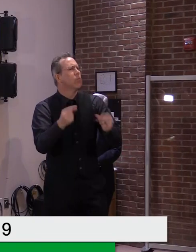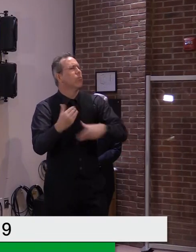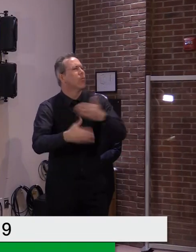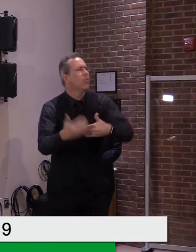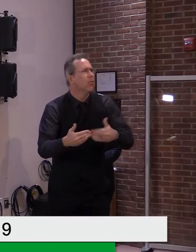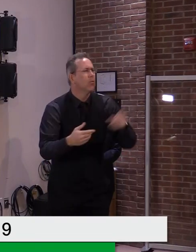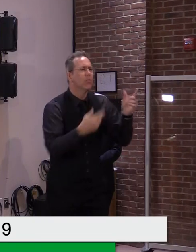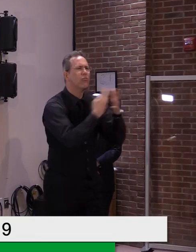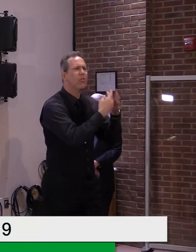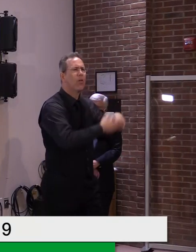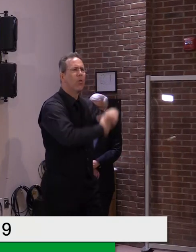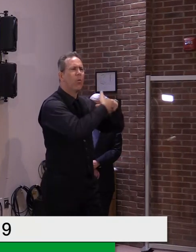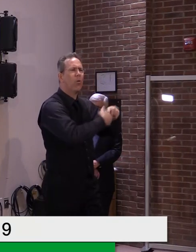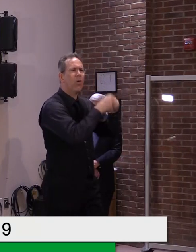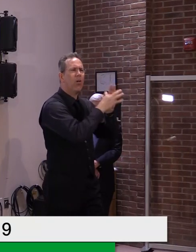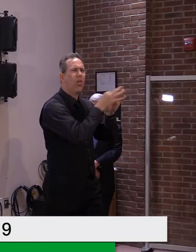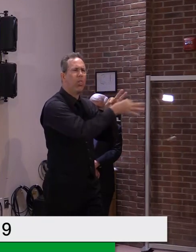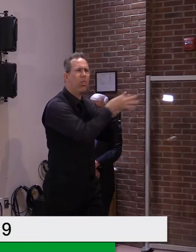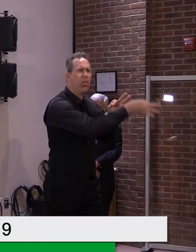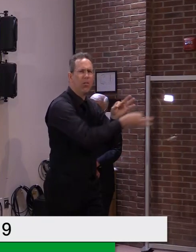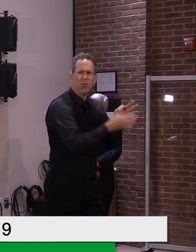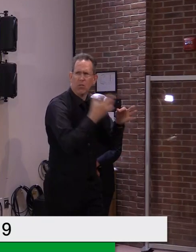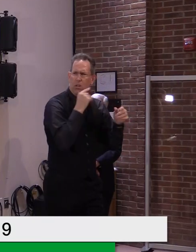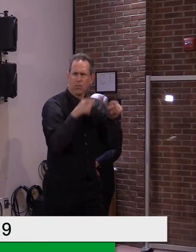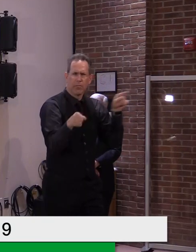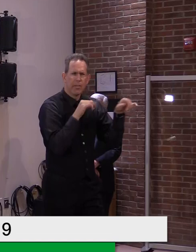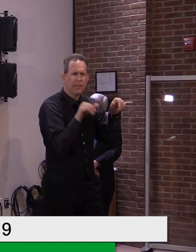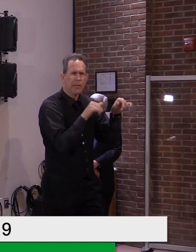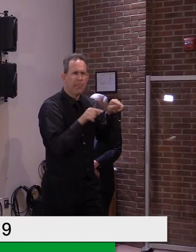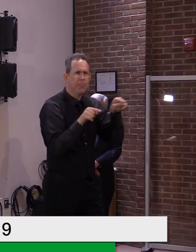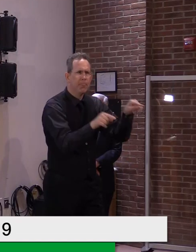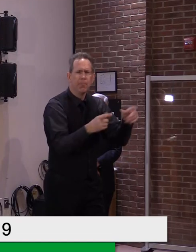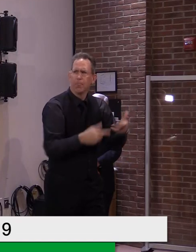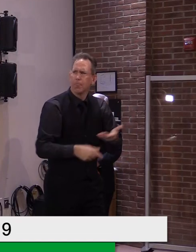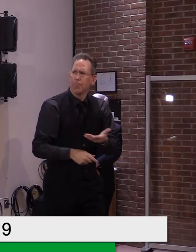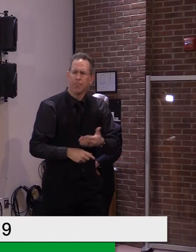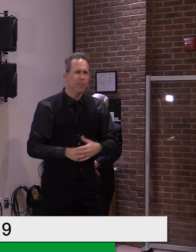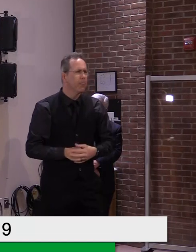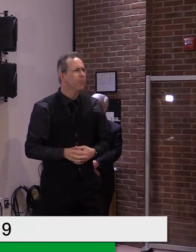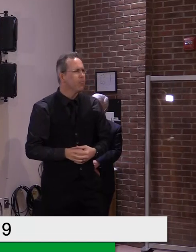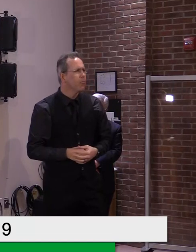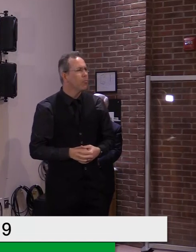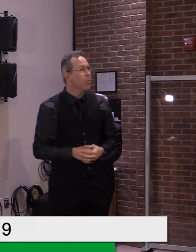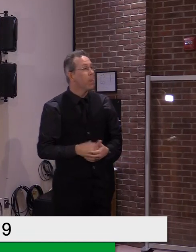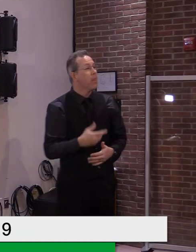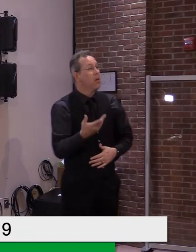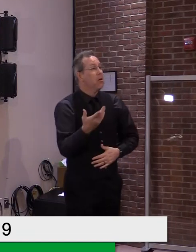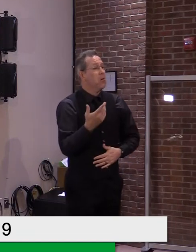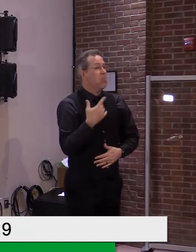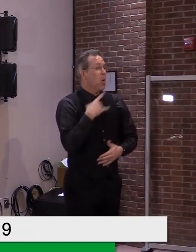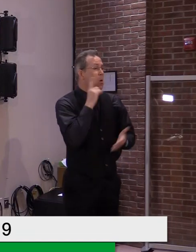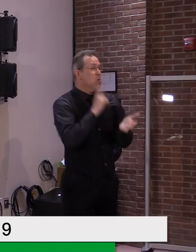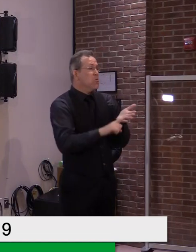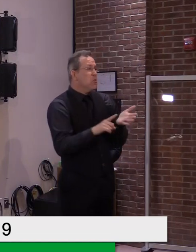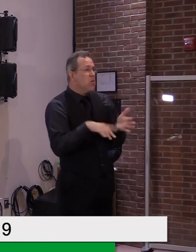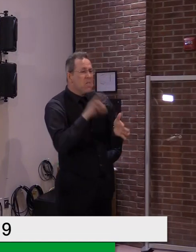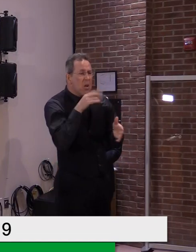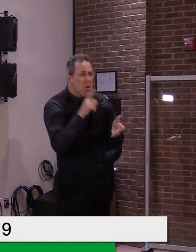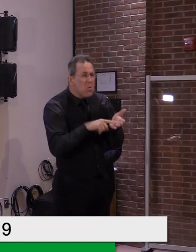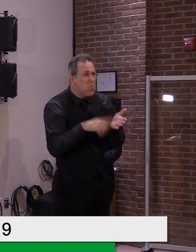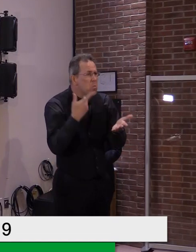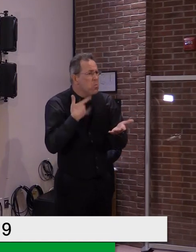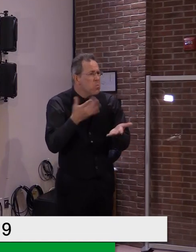schools and make sure there's a cohesive story that we can all tell. With regard to the correctional